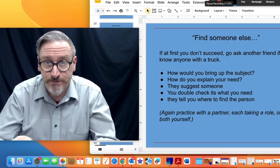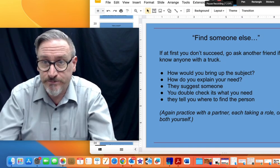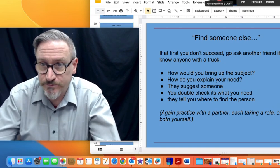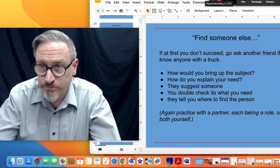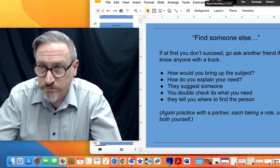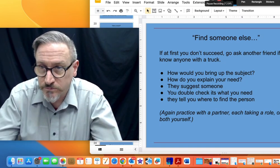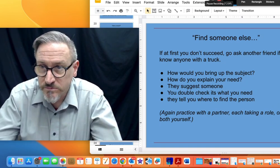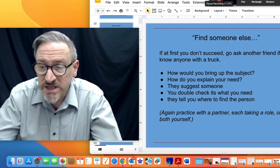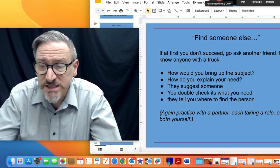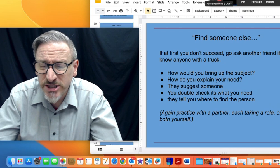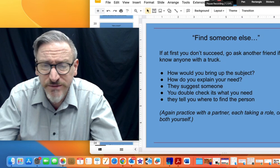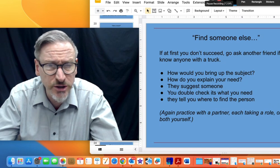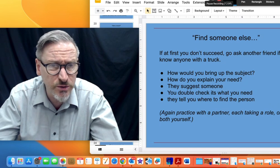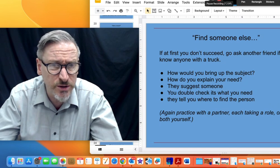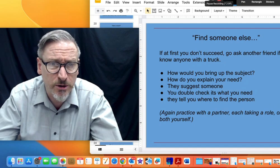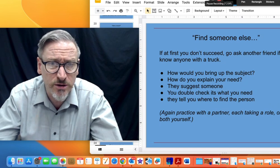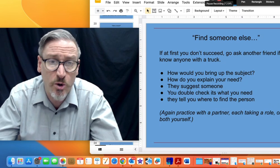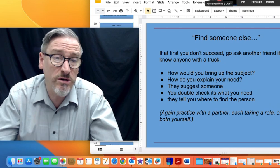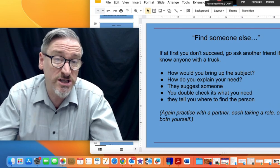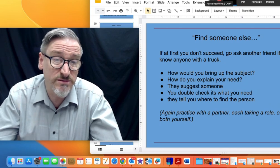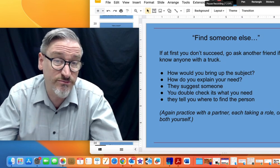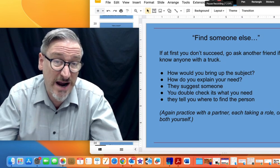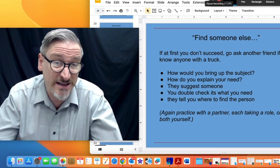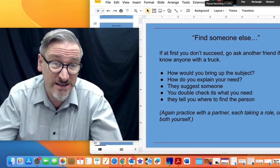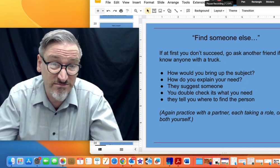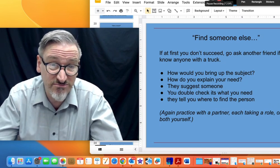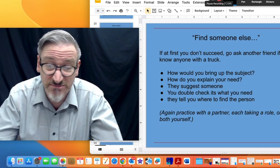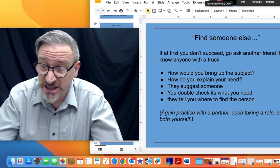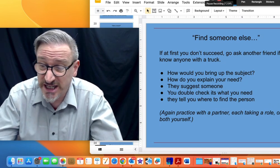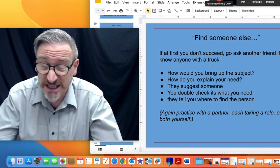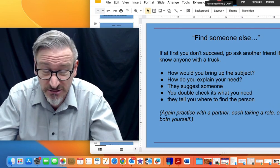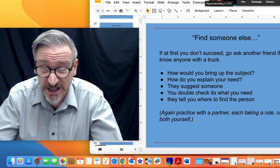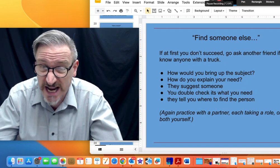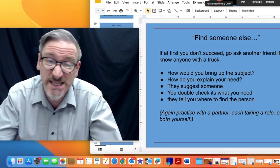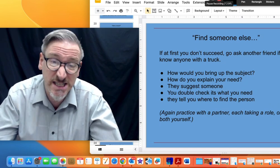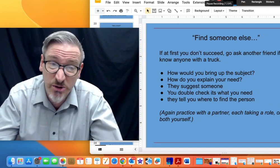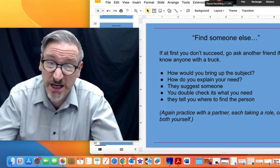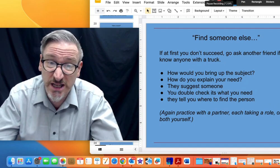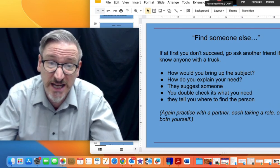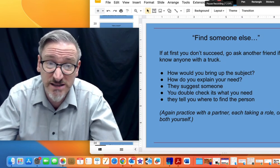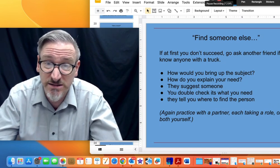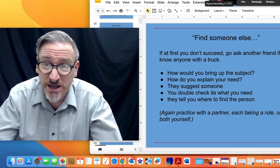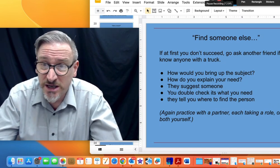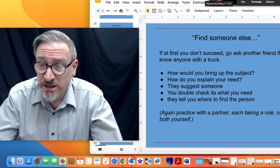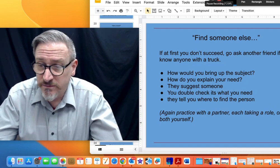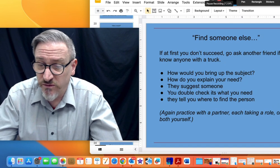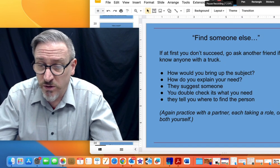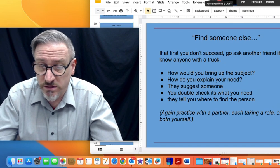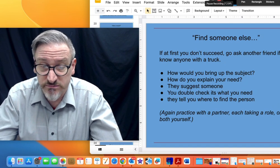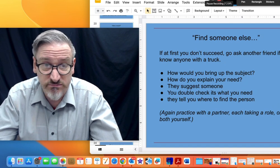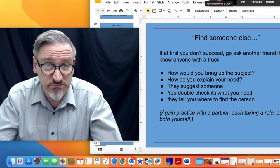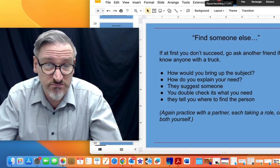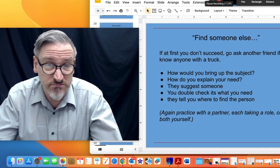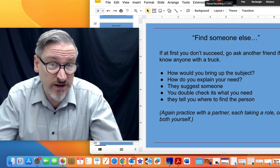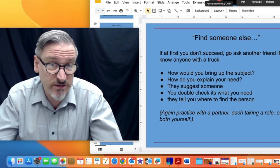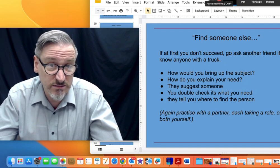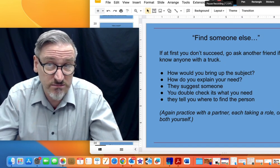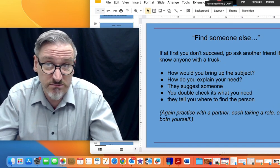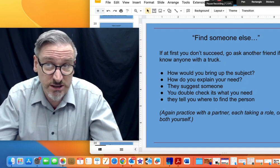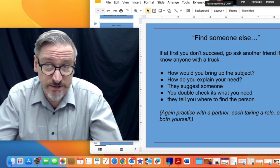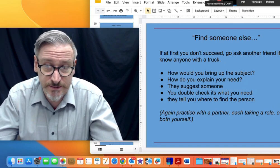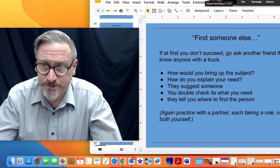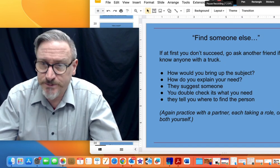it, especially if you can do it with a partner, or just practice. Like literally ask someone in class for a